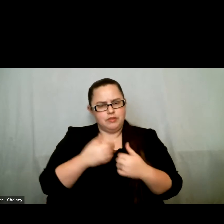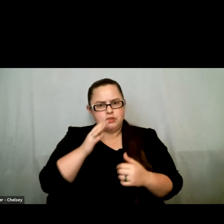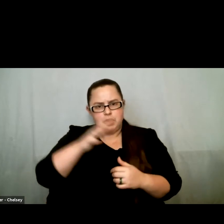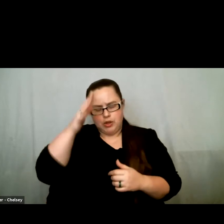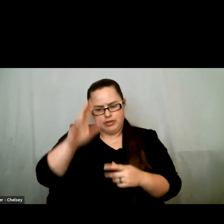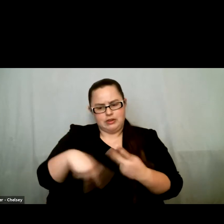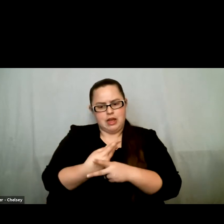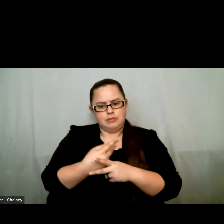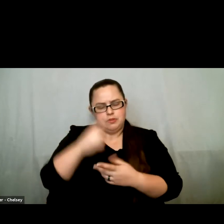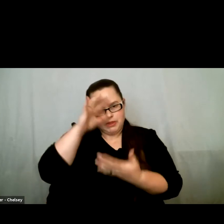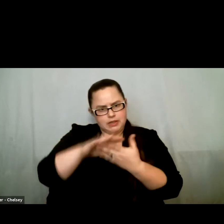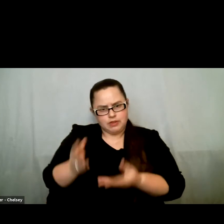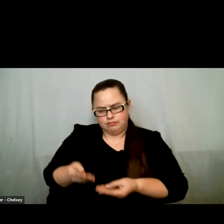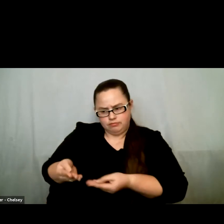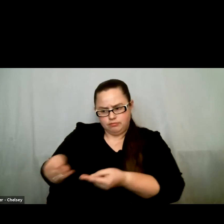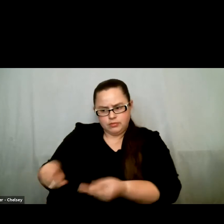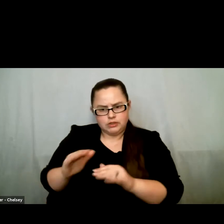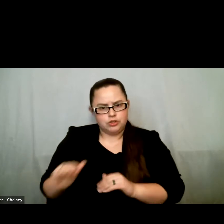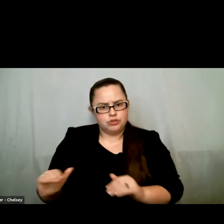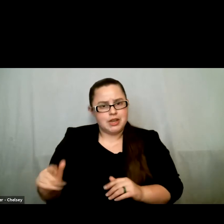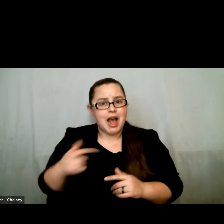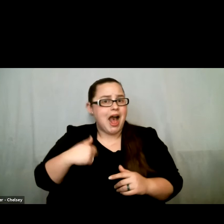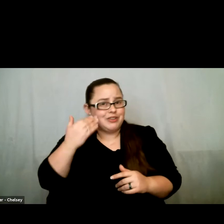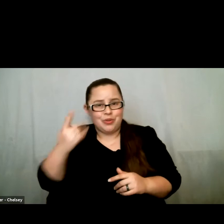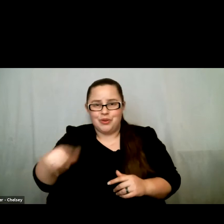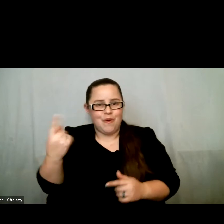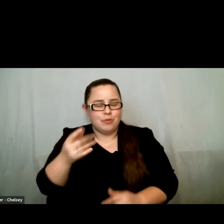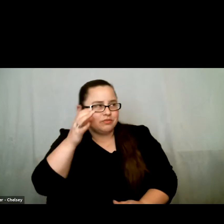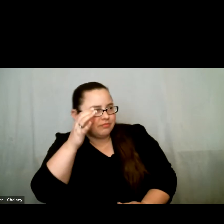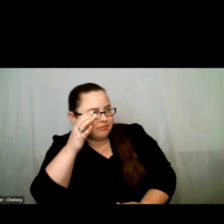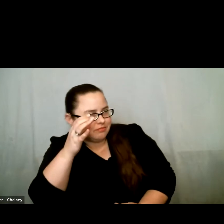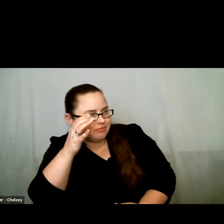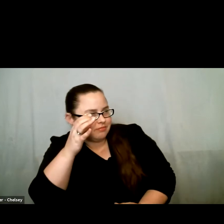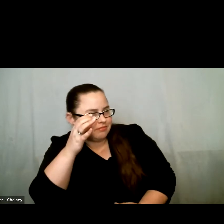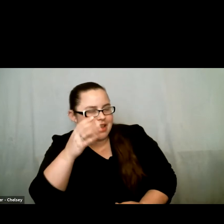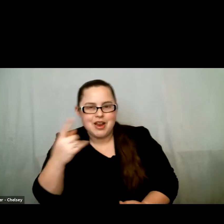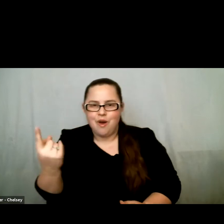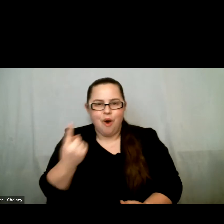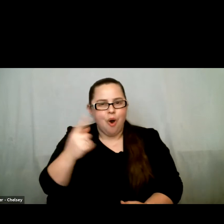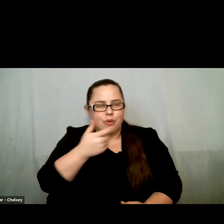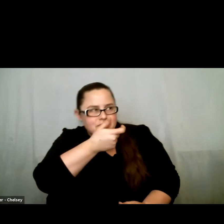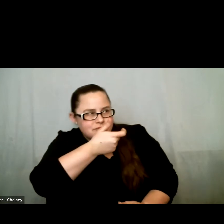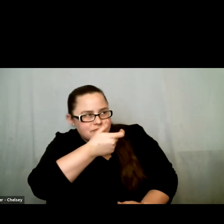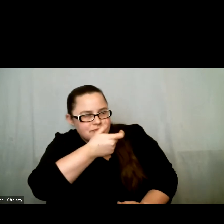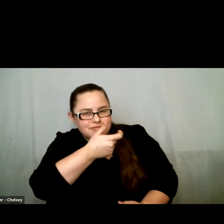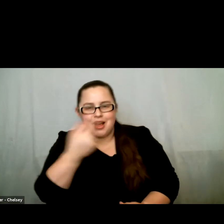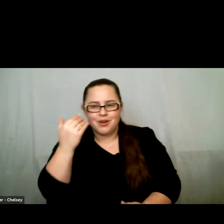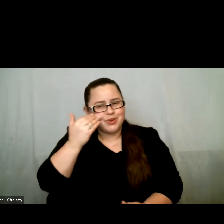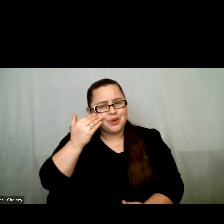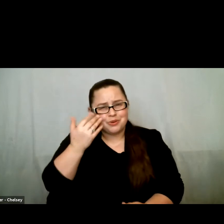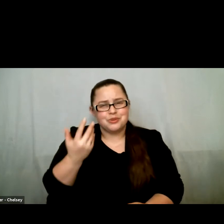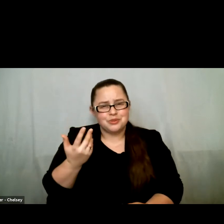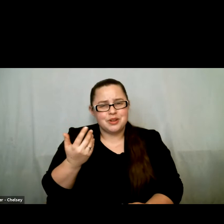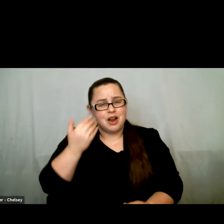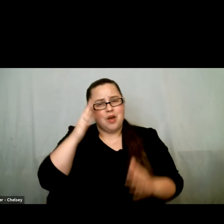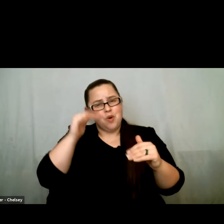my children. I know they're always listening to what I'm saying and watching what I do. I hope that my words and